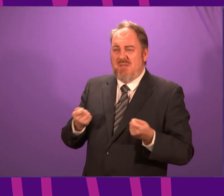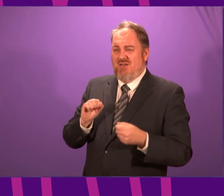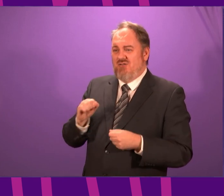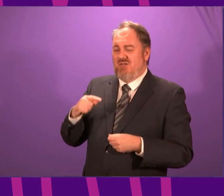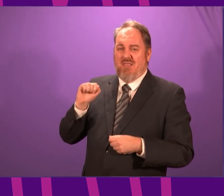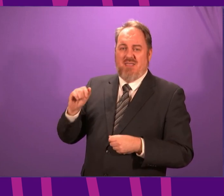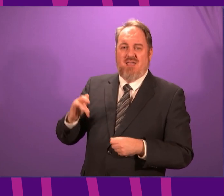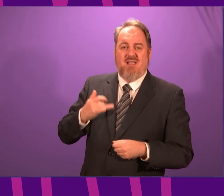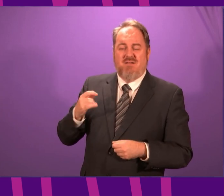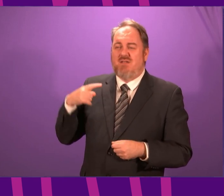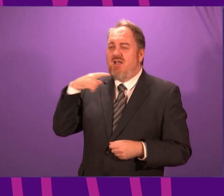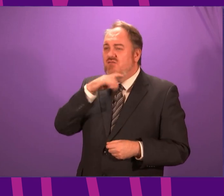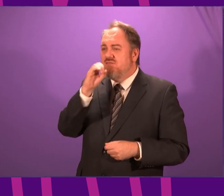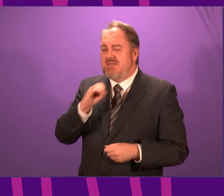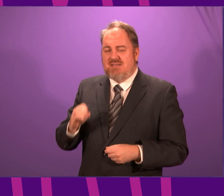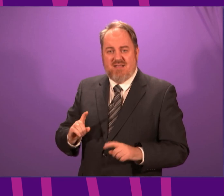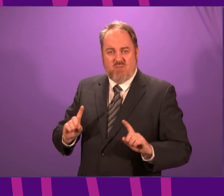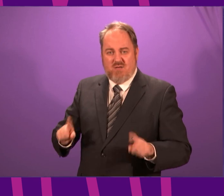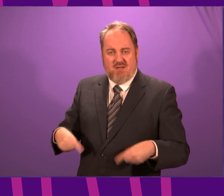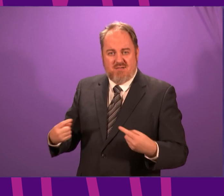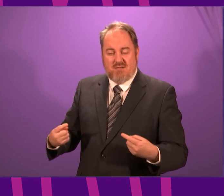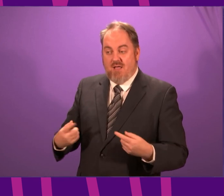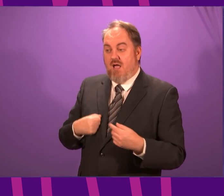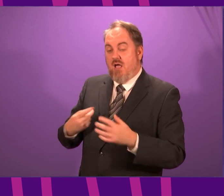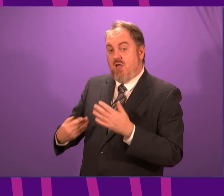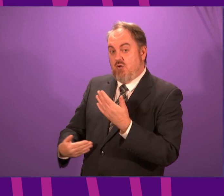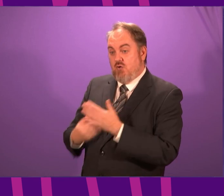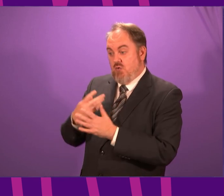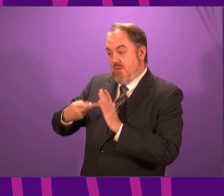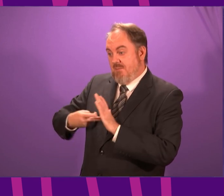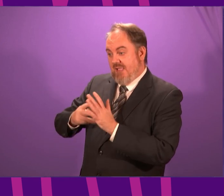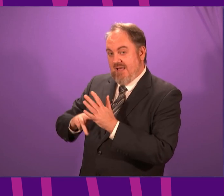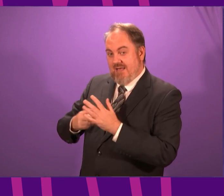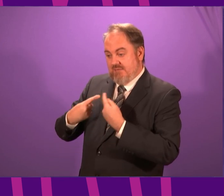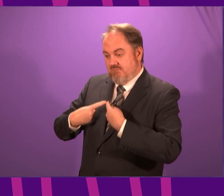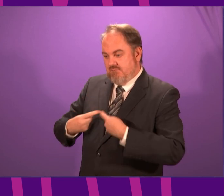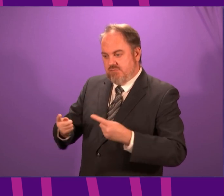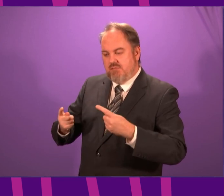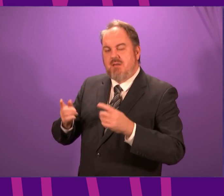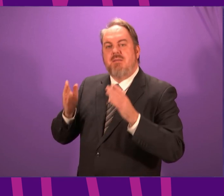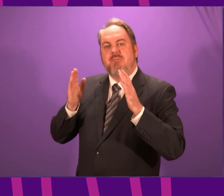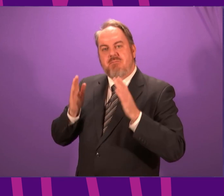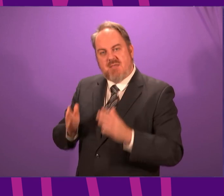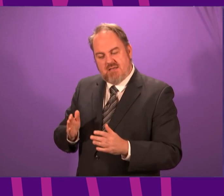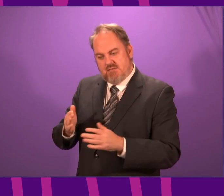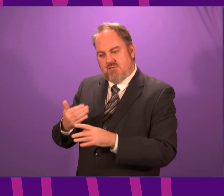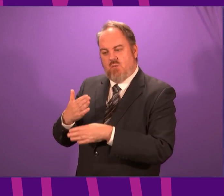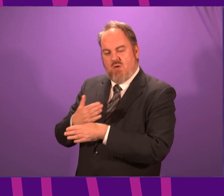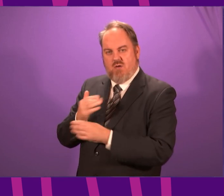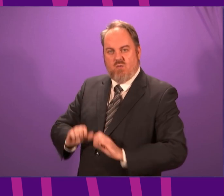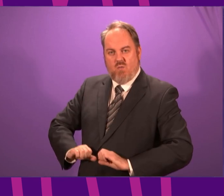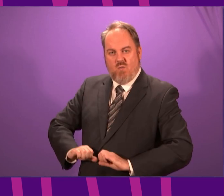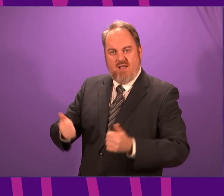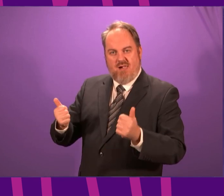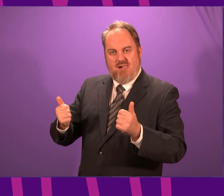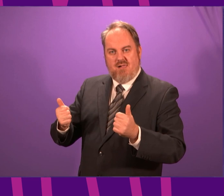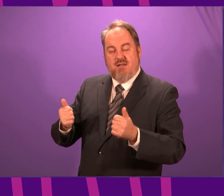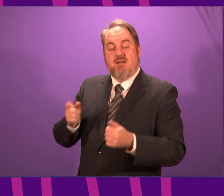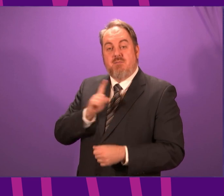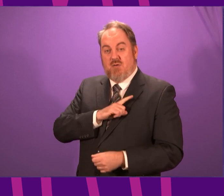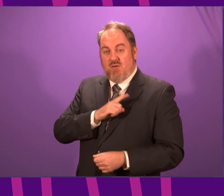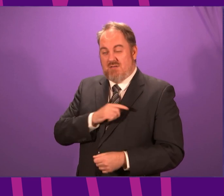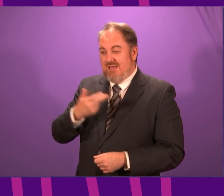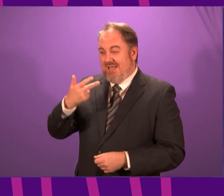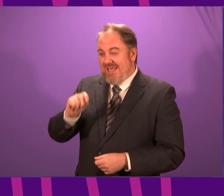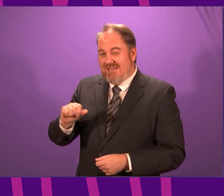The public need reassurance that this new roadmap versus any other incarnation of it will actually work. Because almost